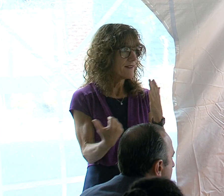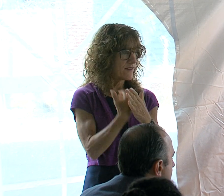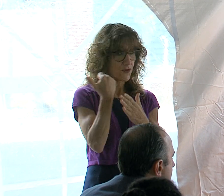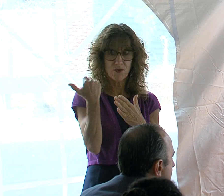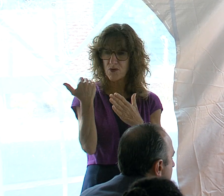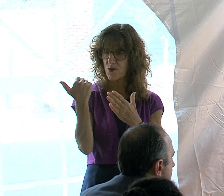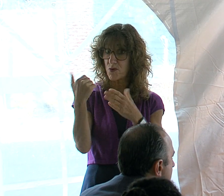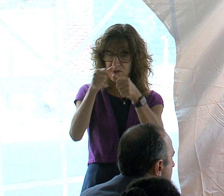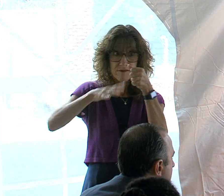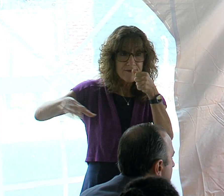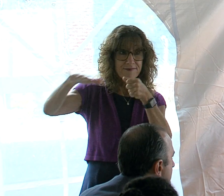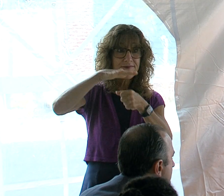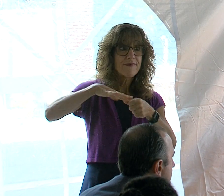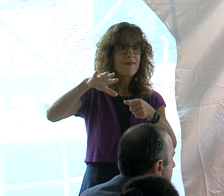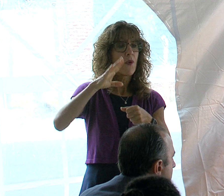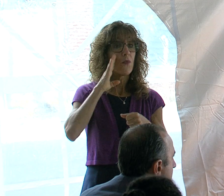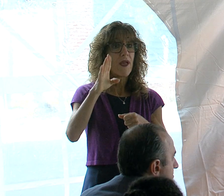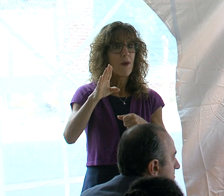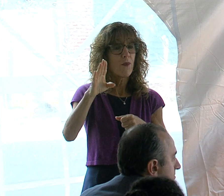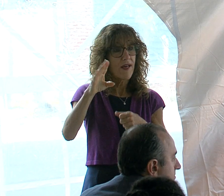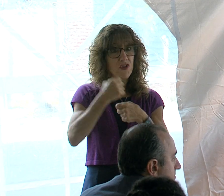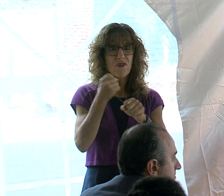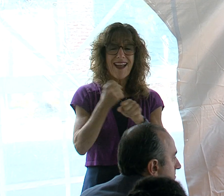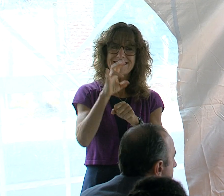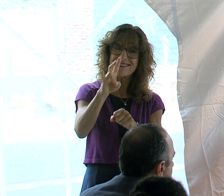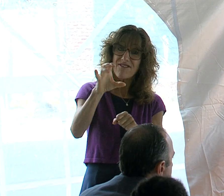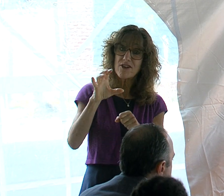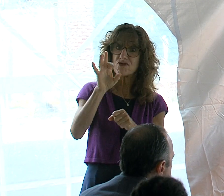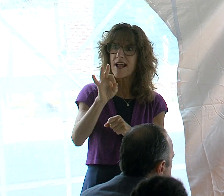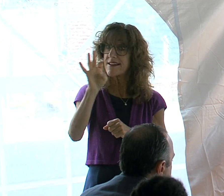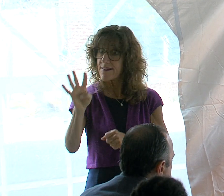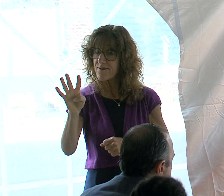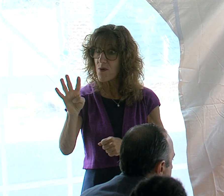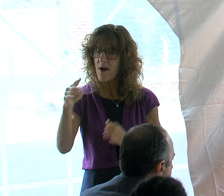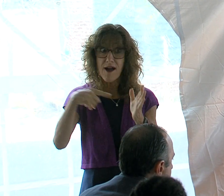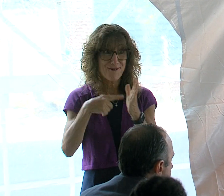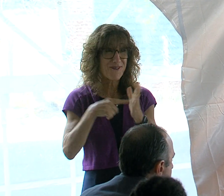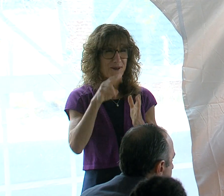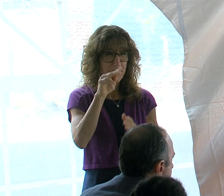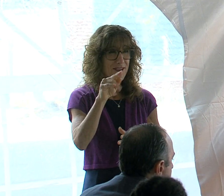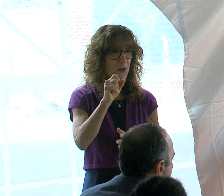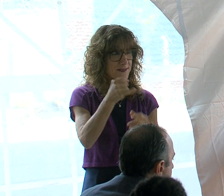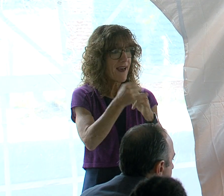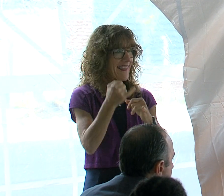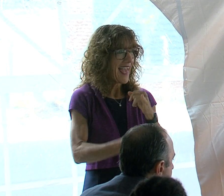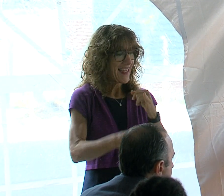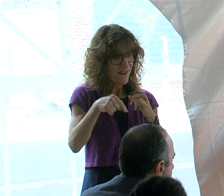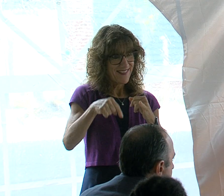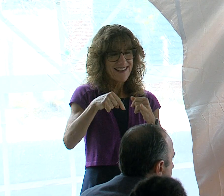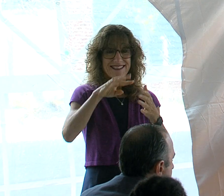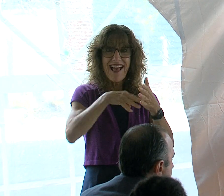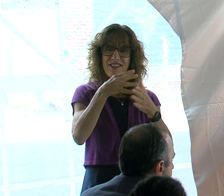development, we are on pace to create 794 affordable units by the end of this